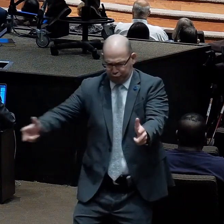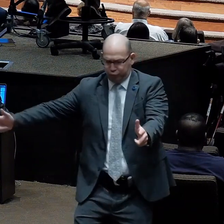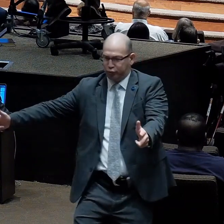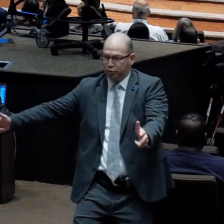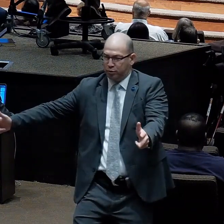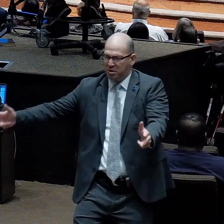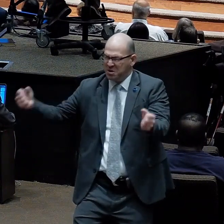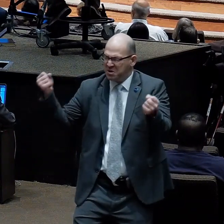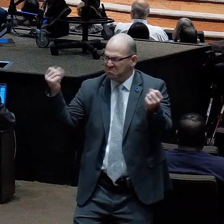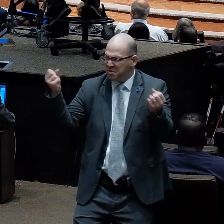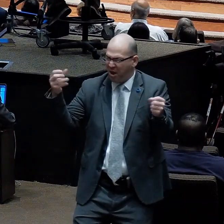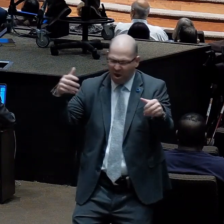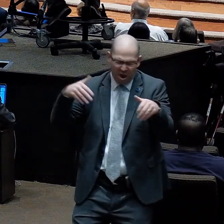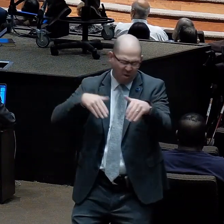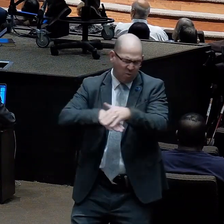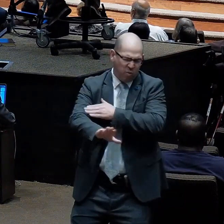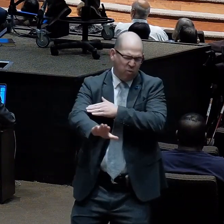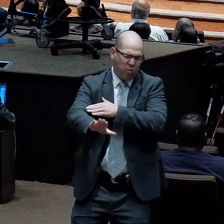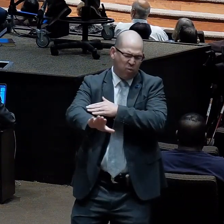more in there, coming in there.